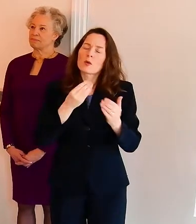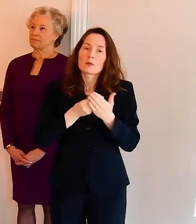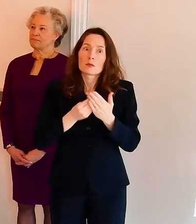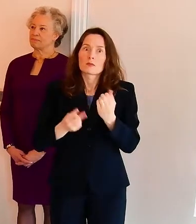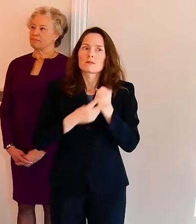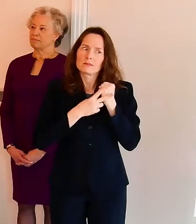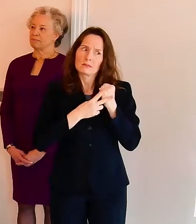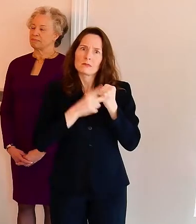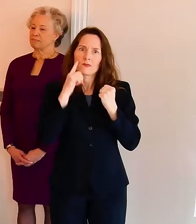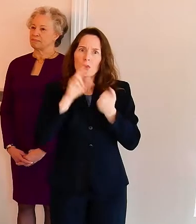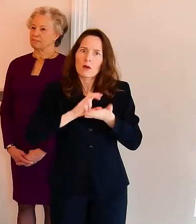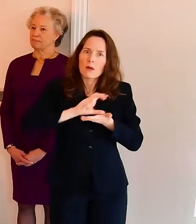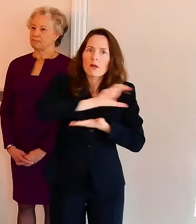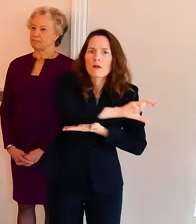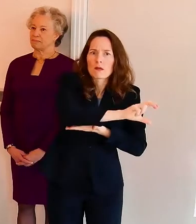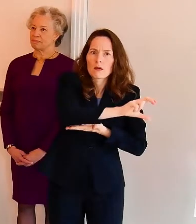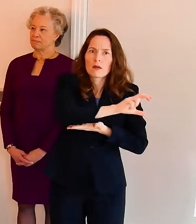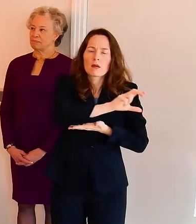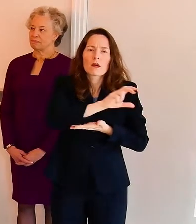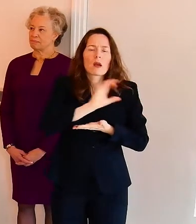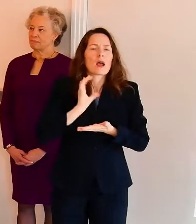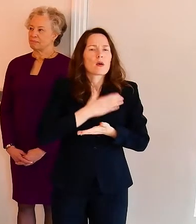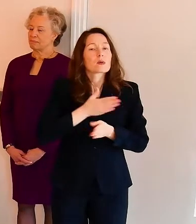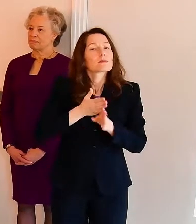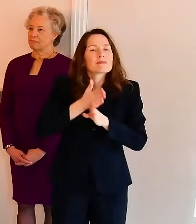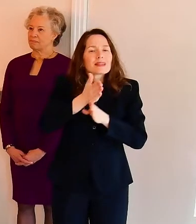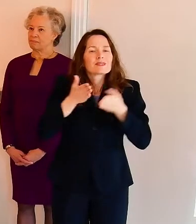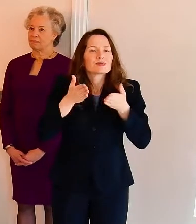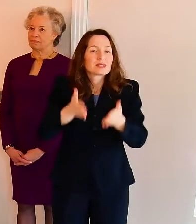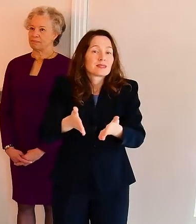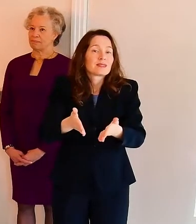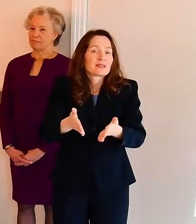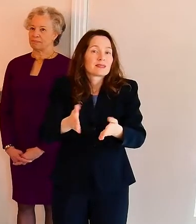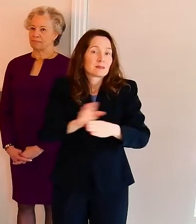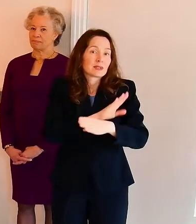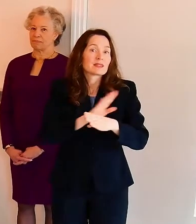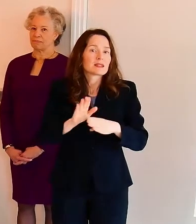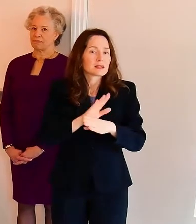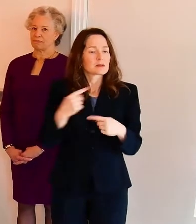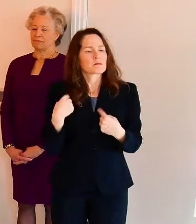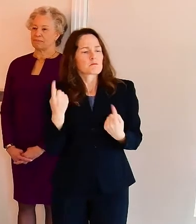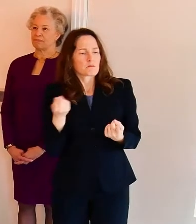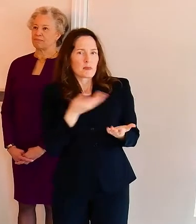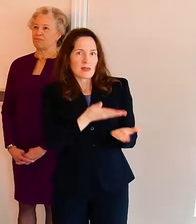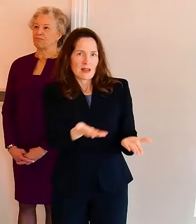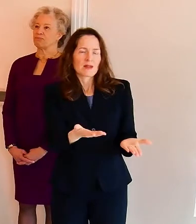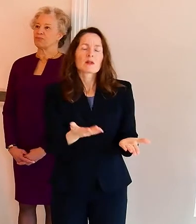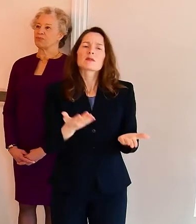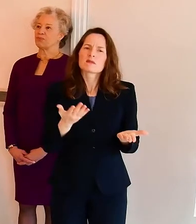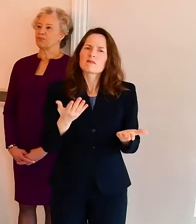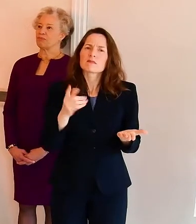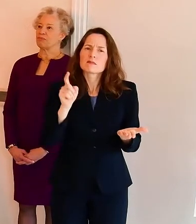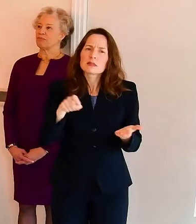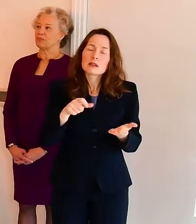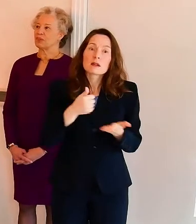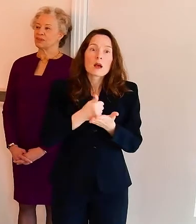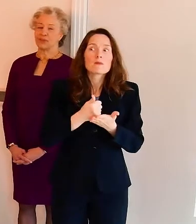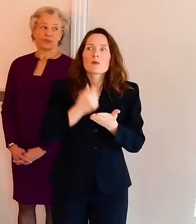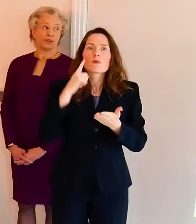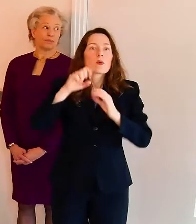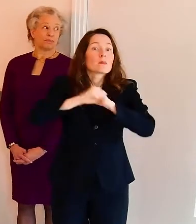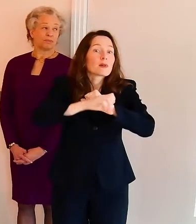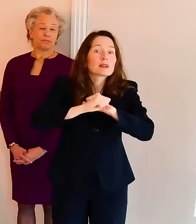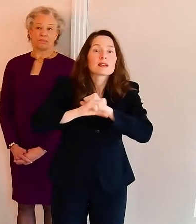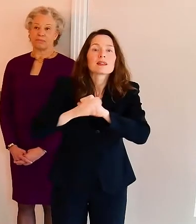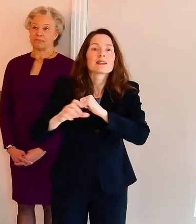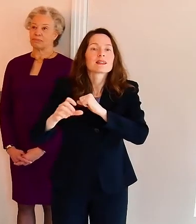vital resources for our Main Street businesses that could use help in marketing and advertising